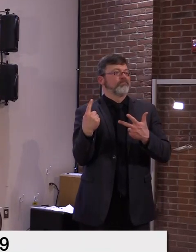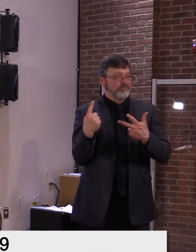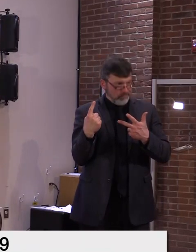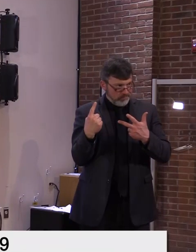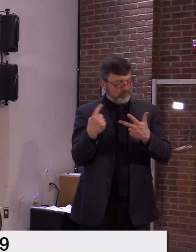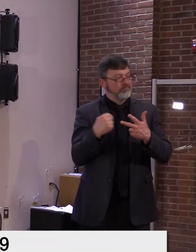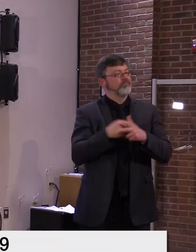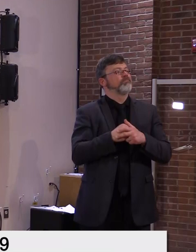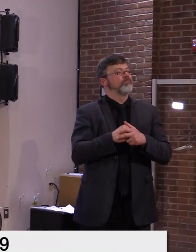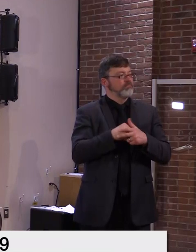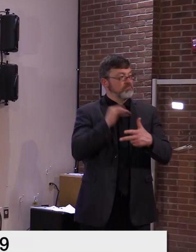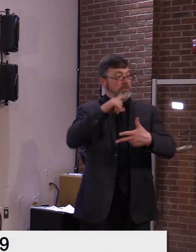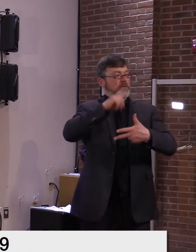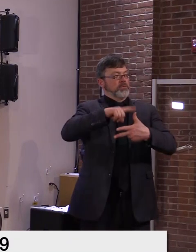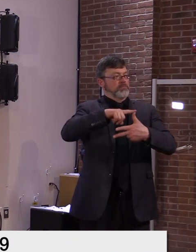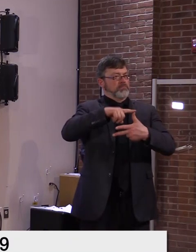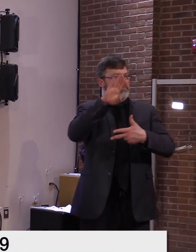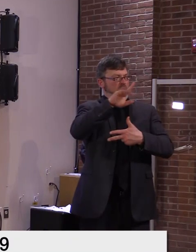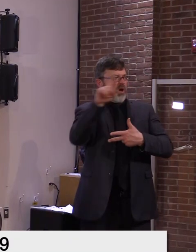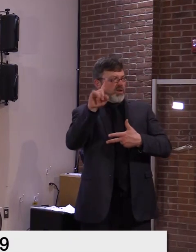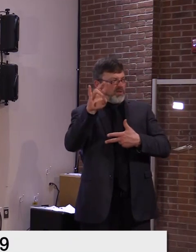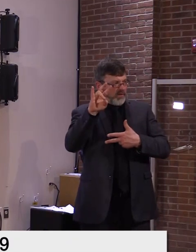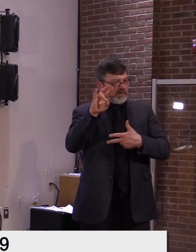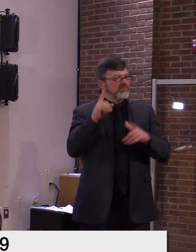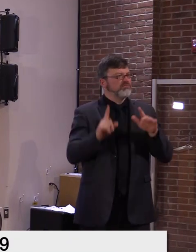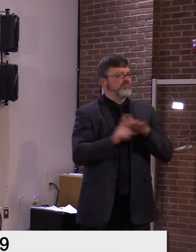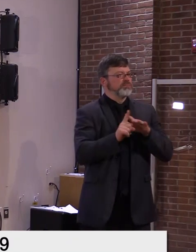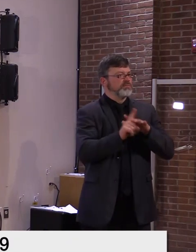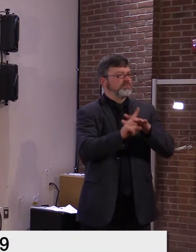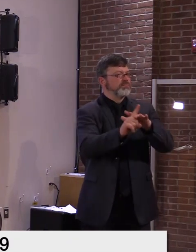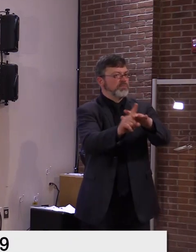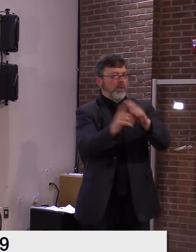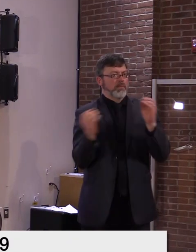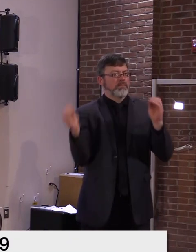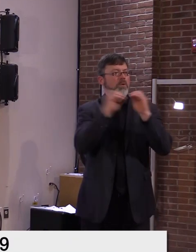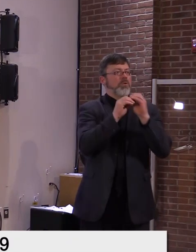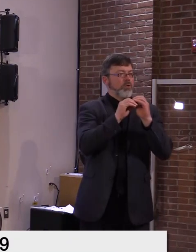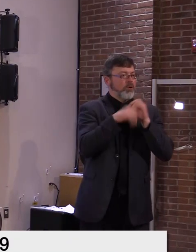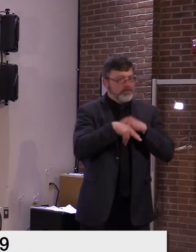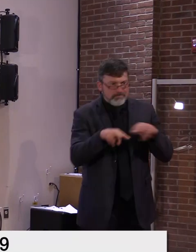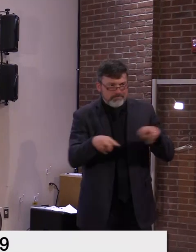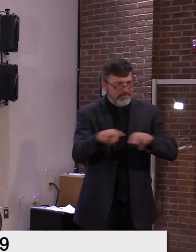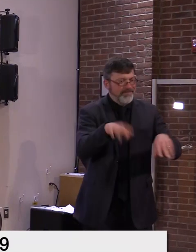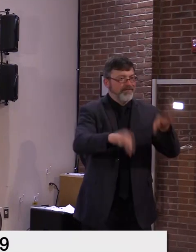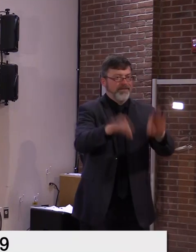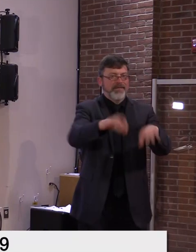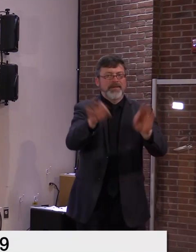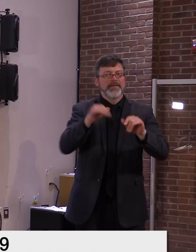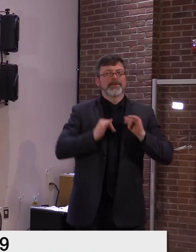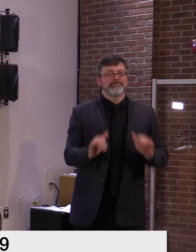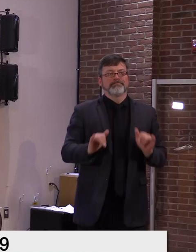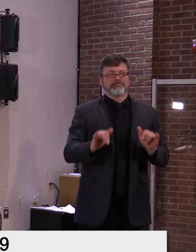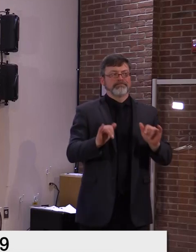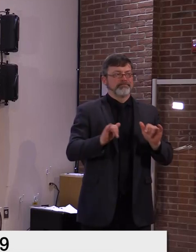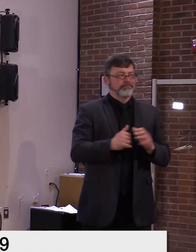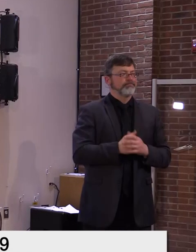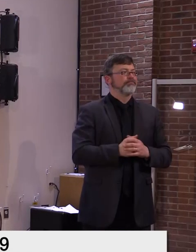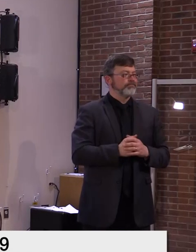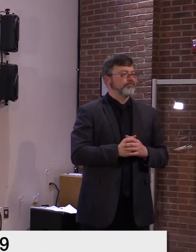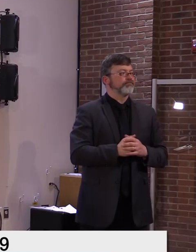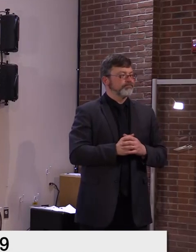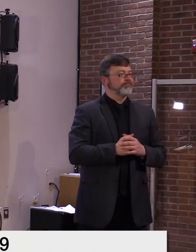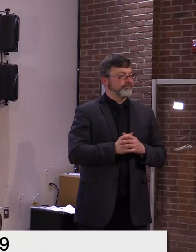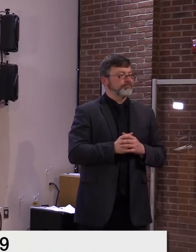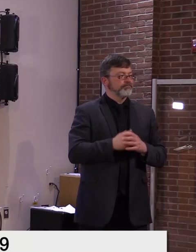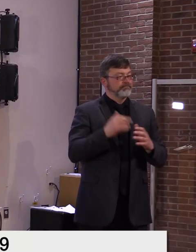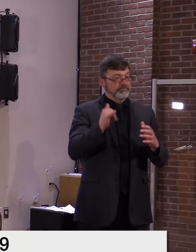selected because they were having a higher probability of showing B117, as well as in randomly selected